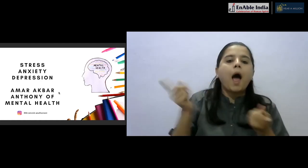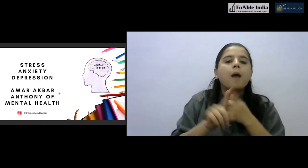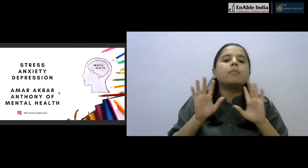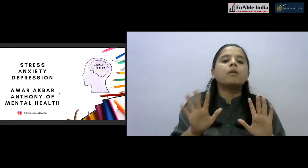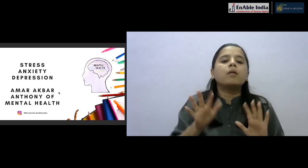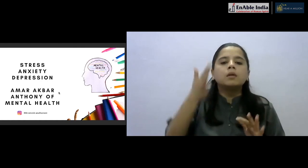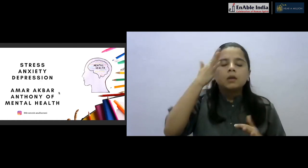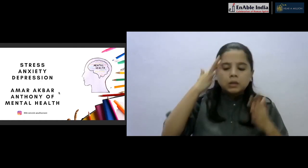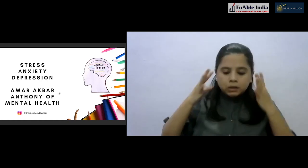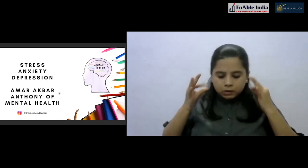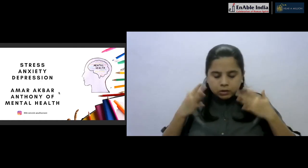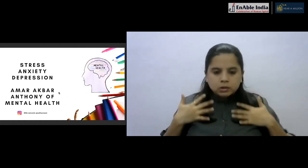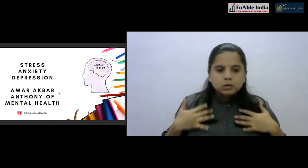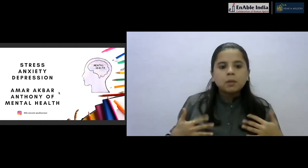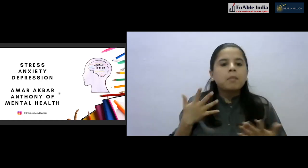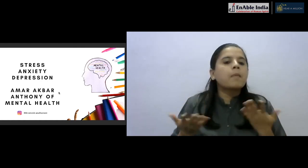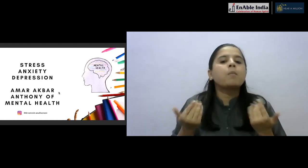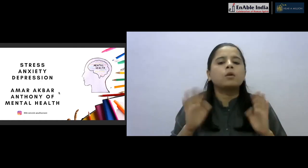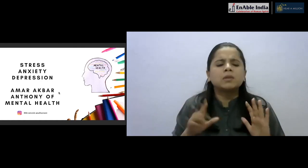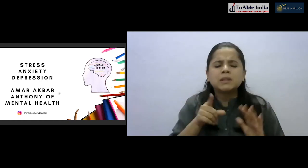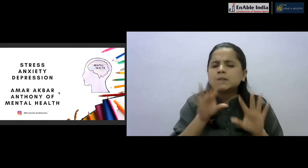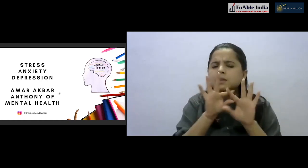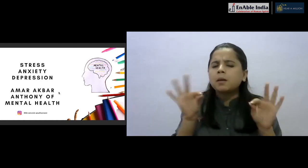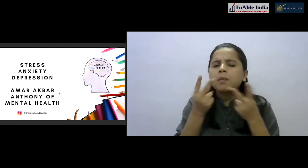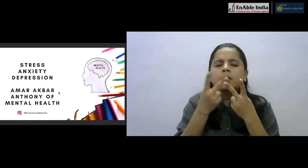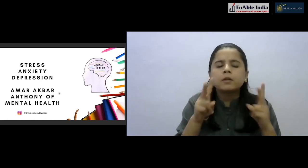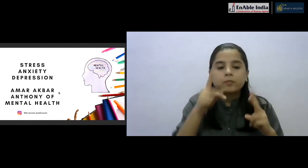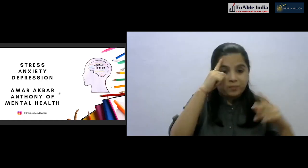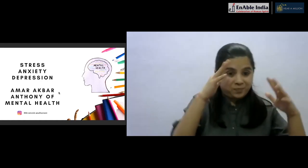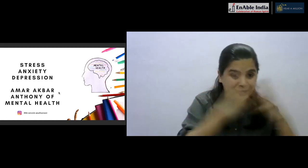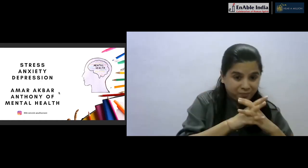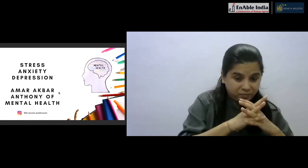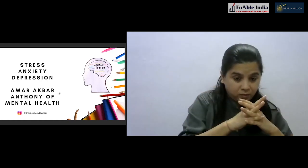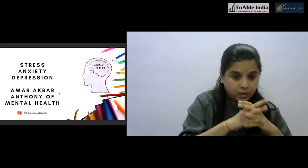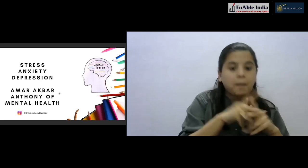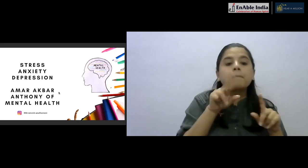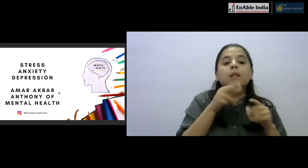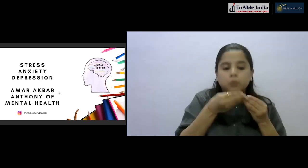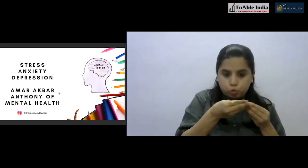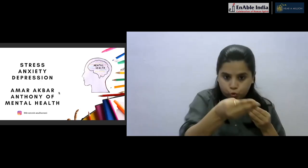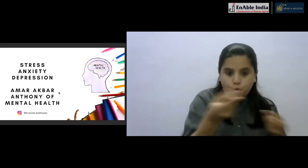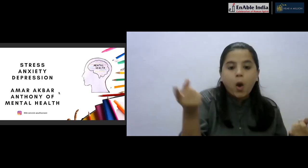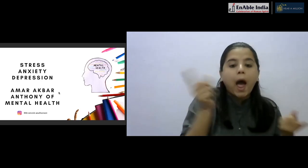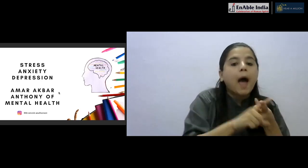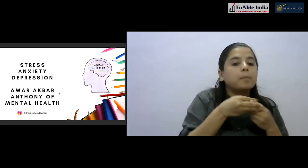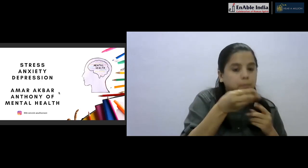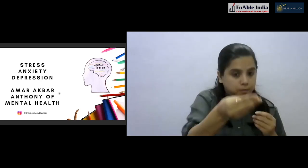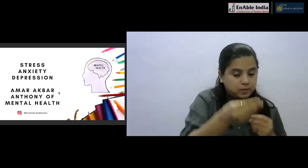Okay, so this is a simple difference between stress, something that is going to happen in future,